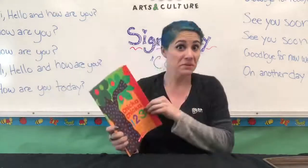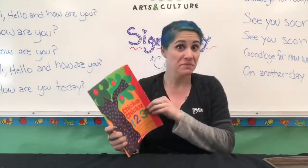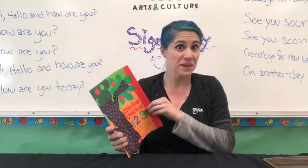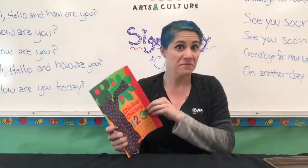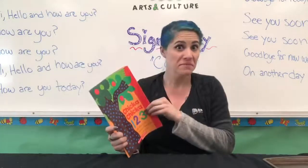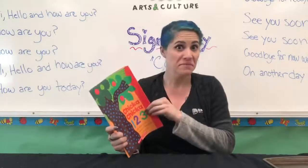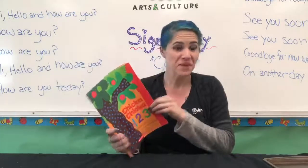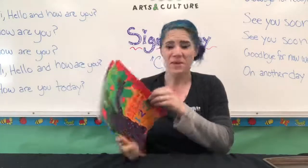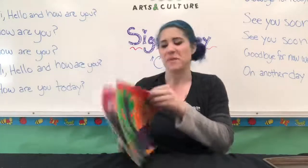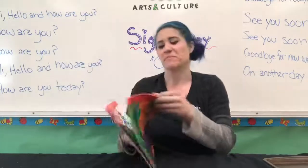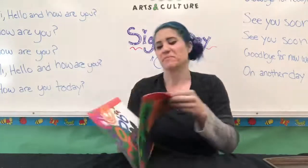with me? Okay.